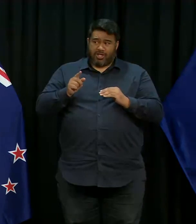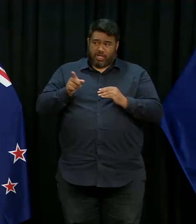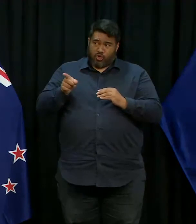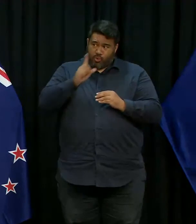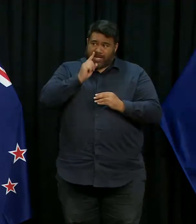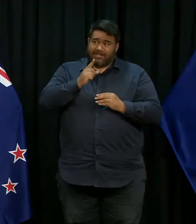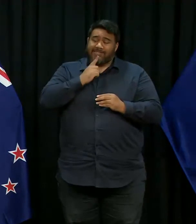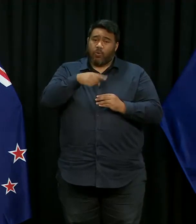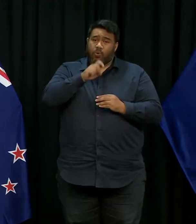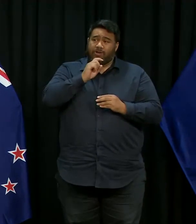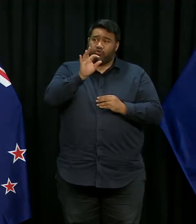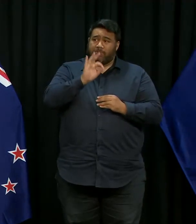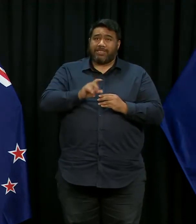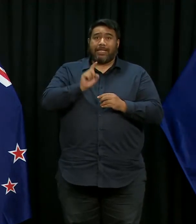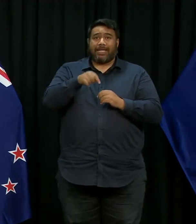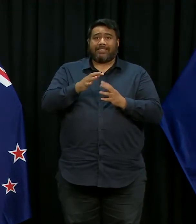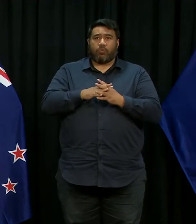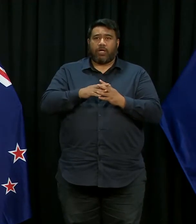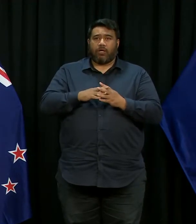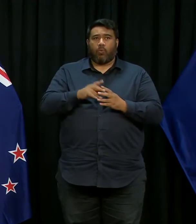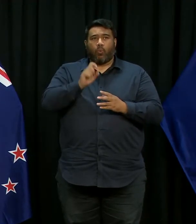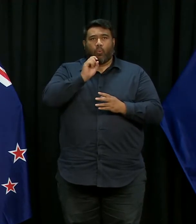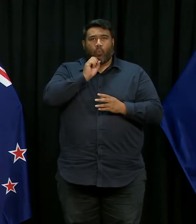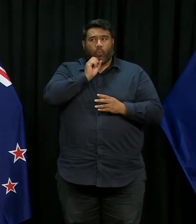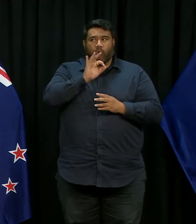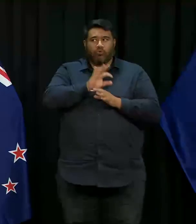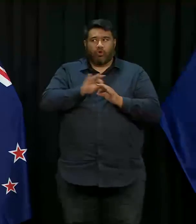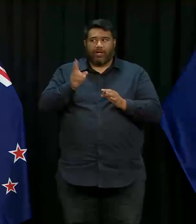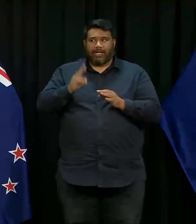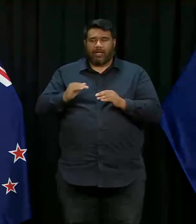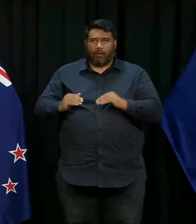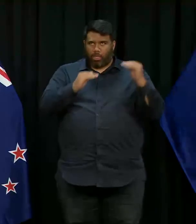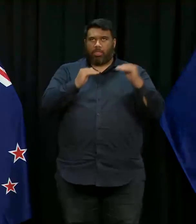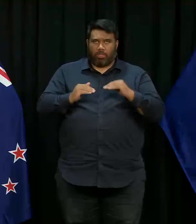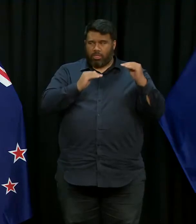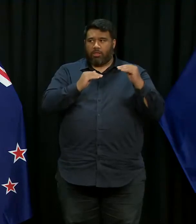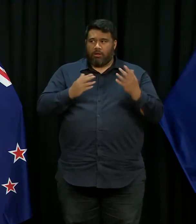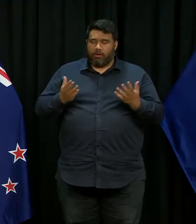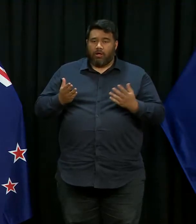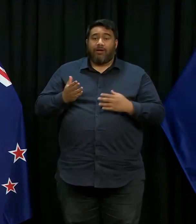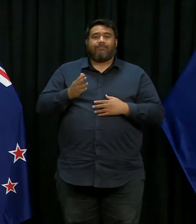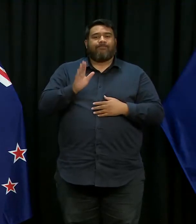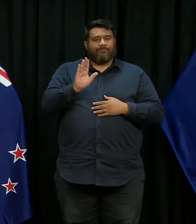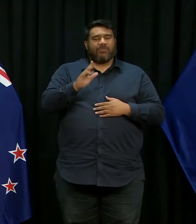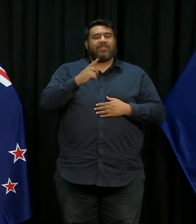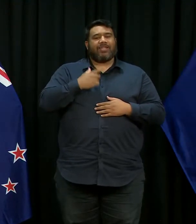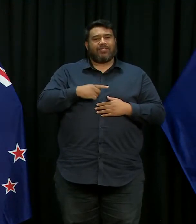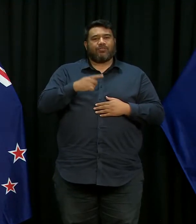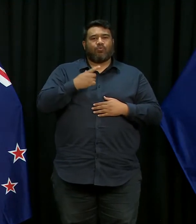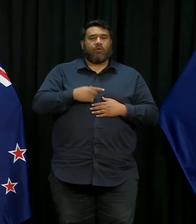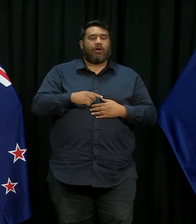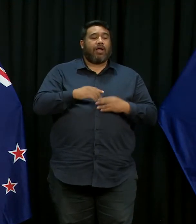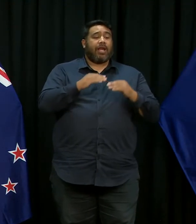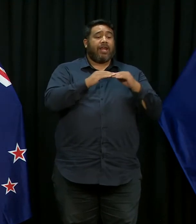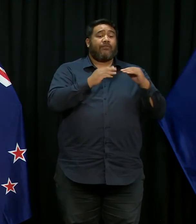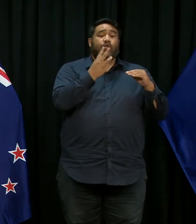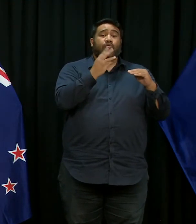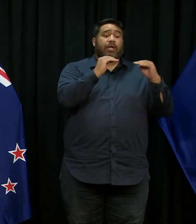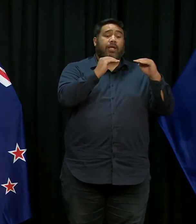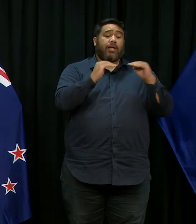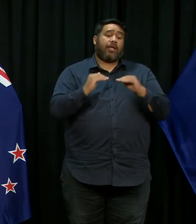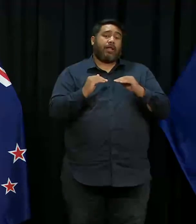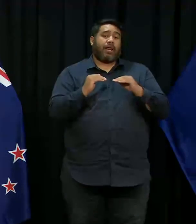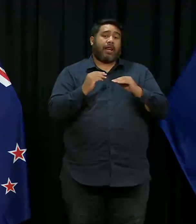higher alert levels next week? And that's, look, the reason we've taken the decision to move to alert level 2 is because it